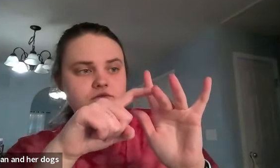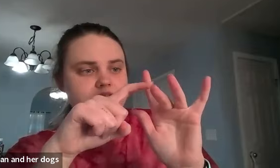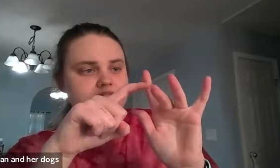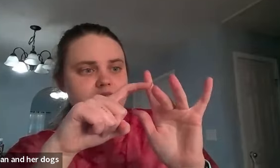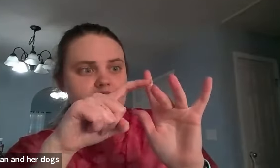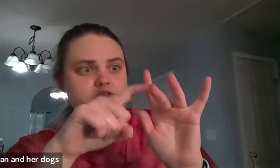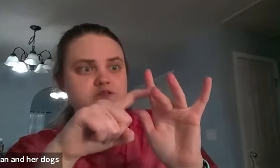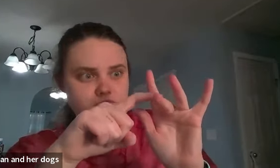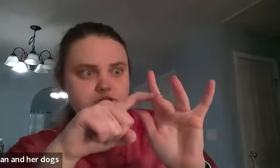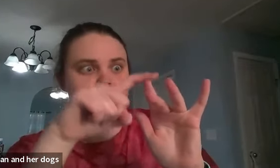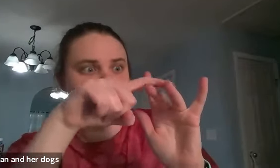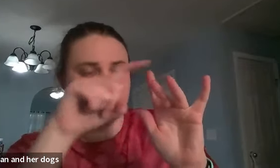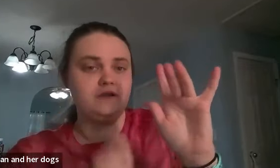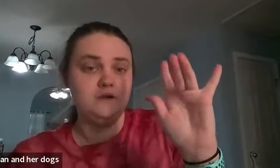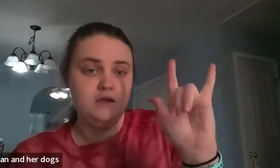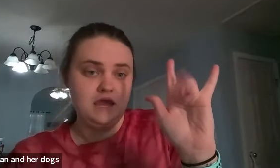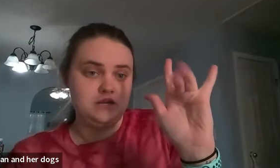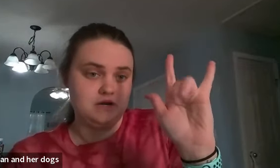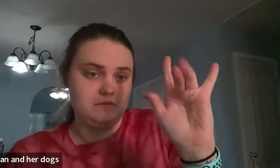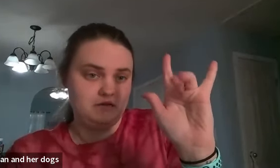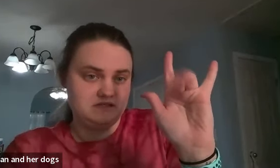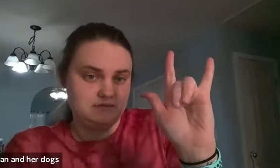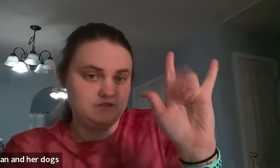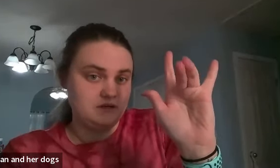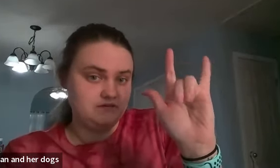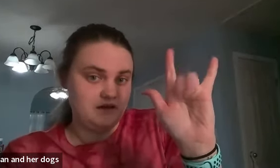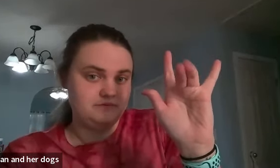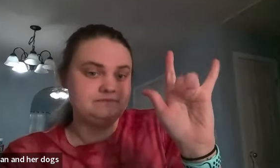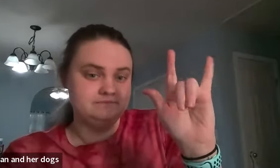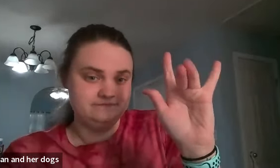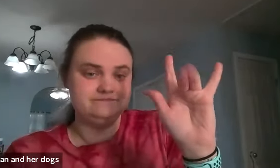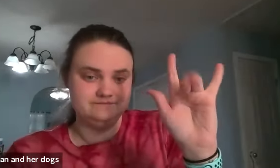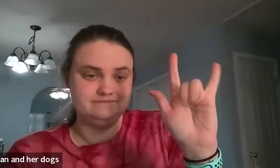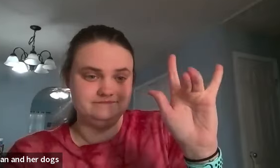I said them backwards, middle ring finger, and you're going to bounce them, 25. Mm-hmm.